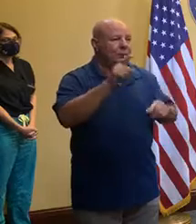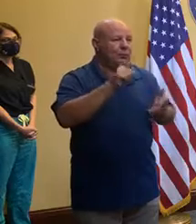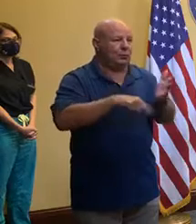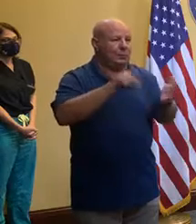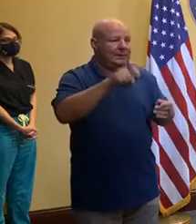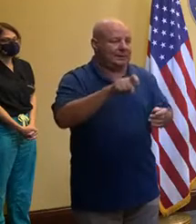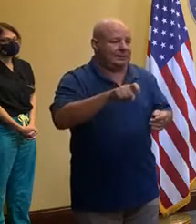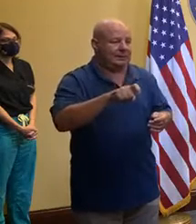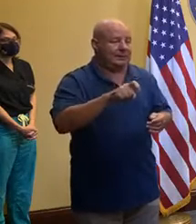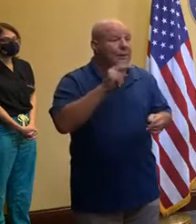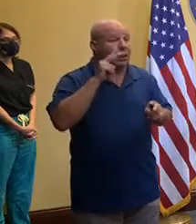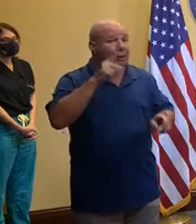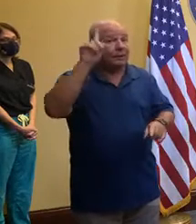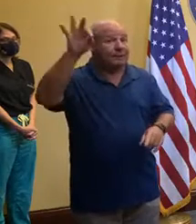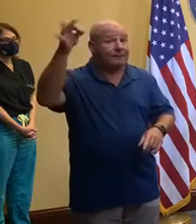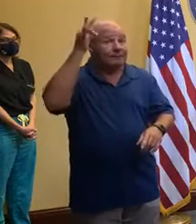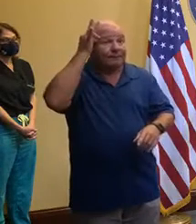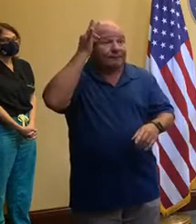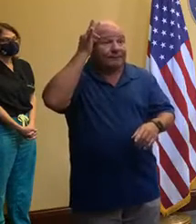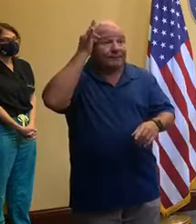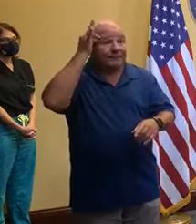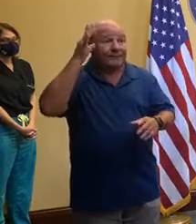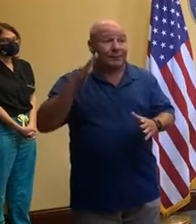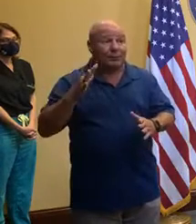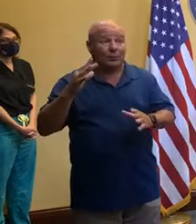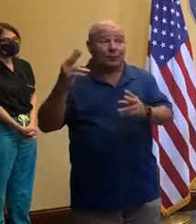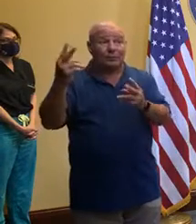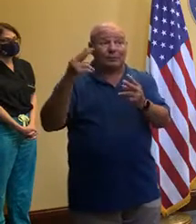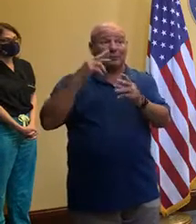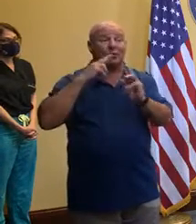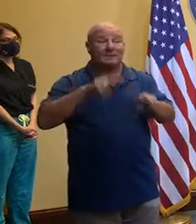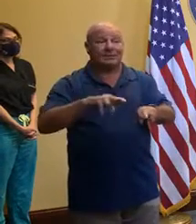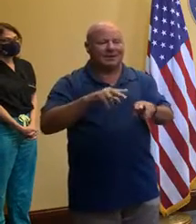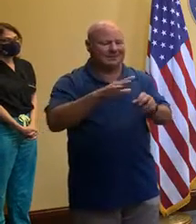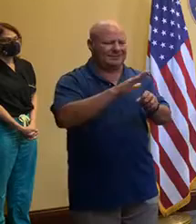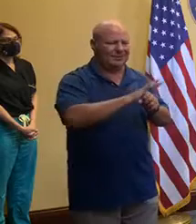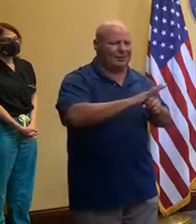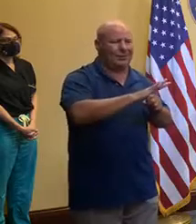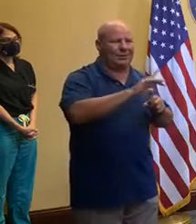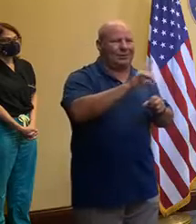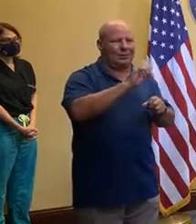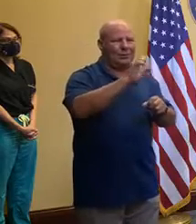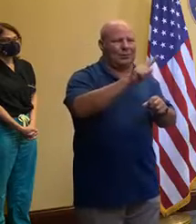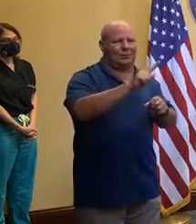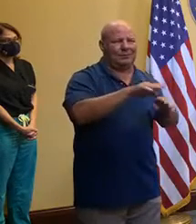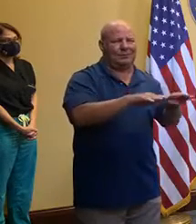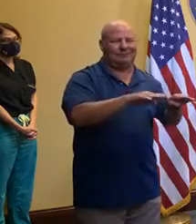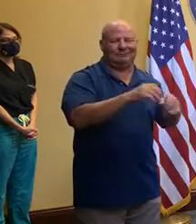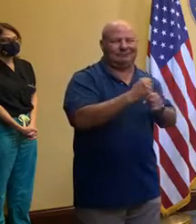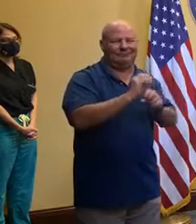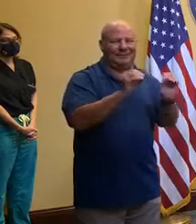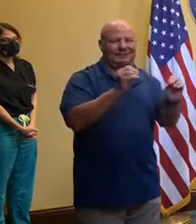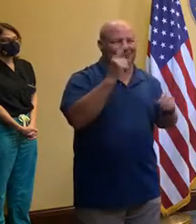a federal response at a local level makes no sense at all. But we will